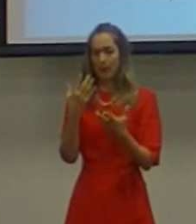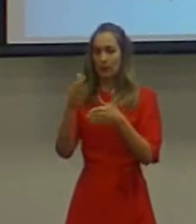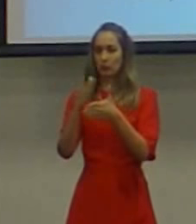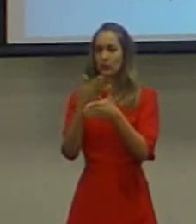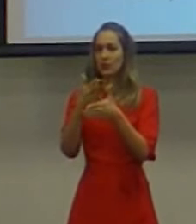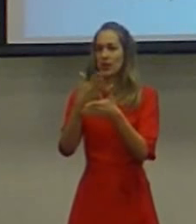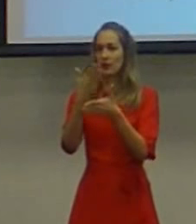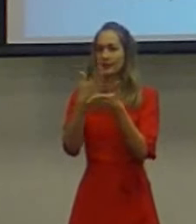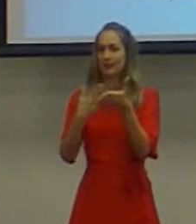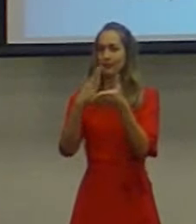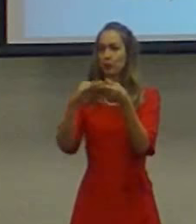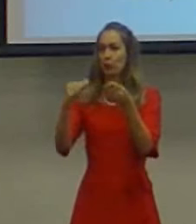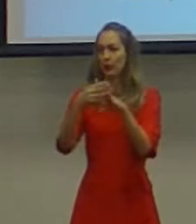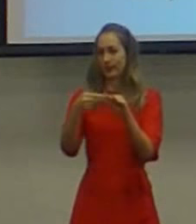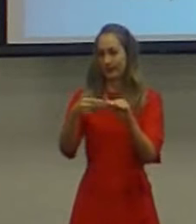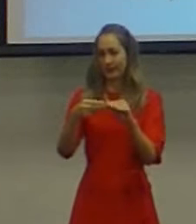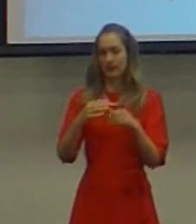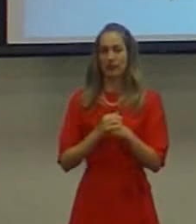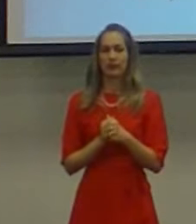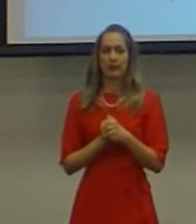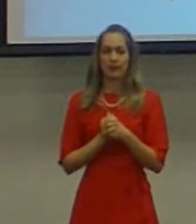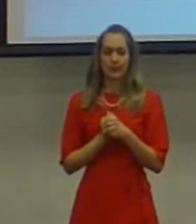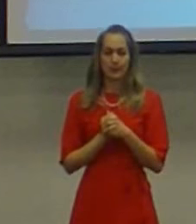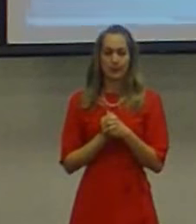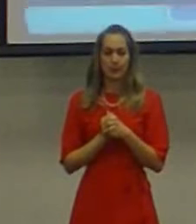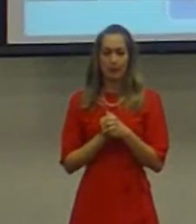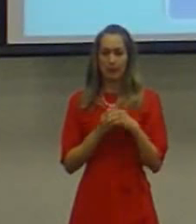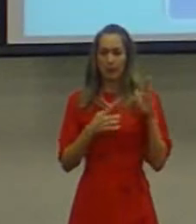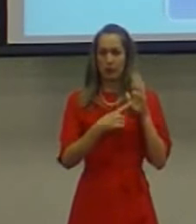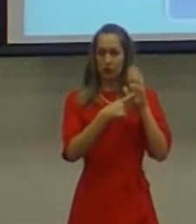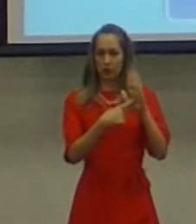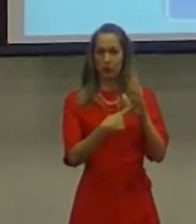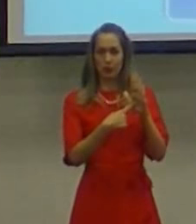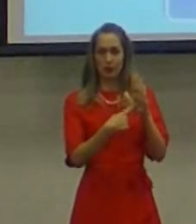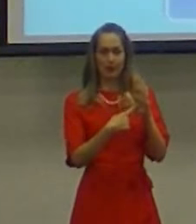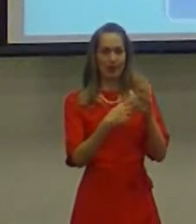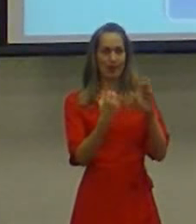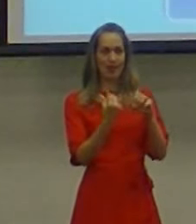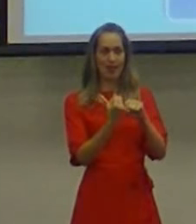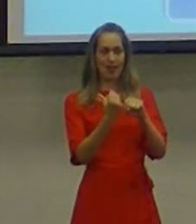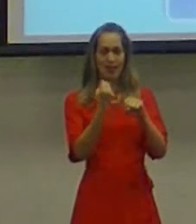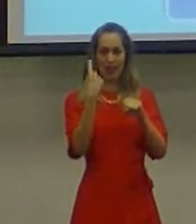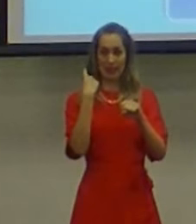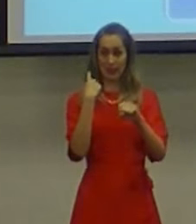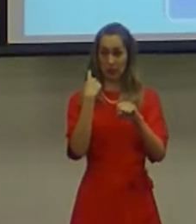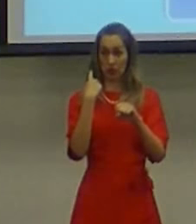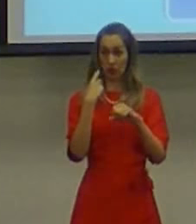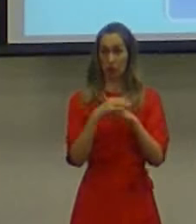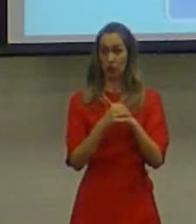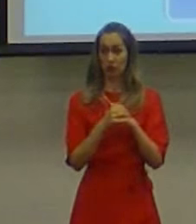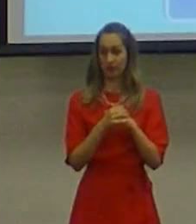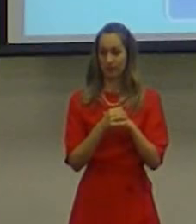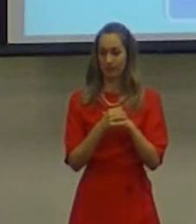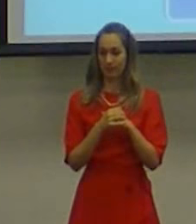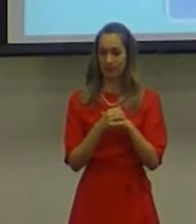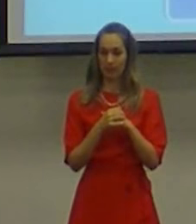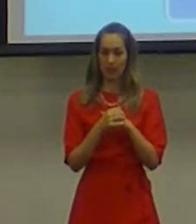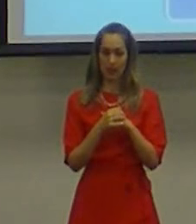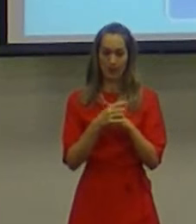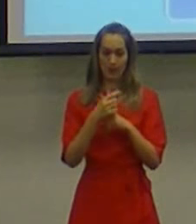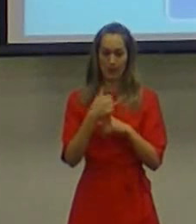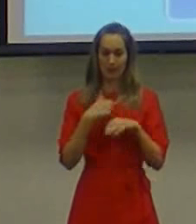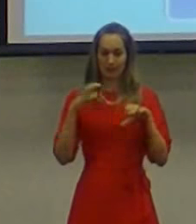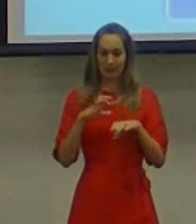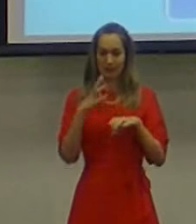thought instead of, let me just show you this real quick. This last year, after 6 years of doing this, we've grown from our first